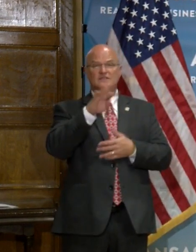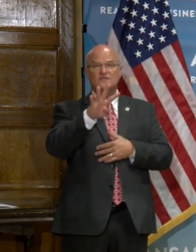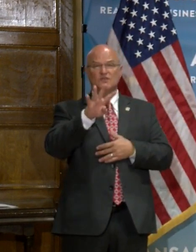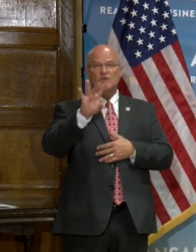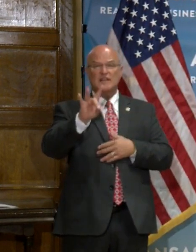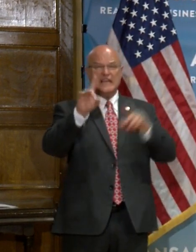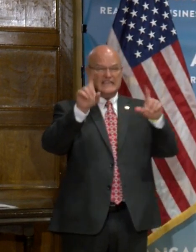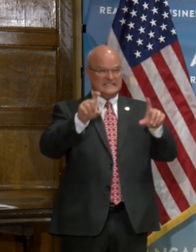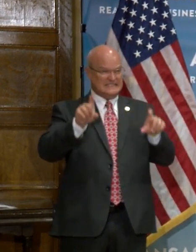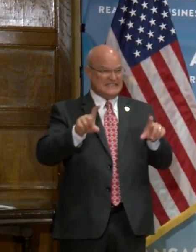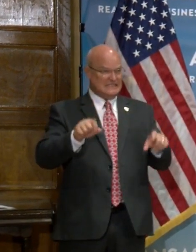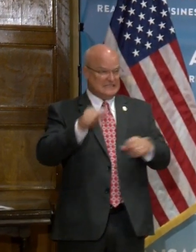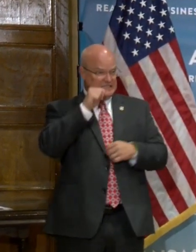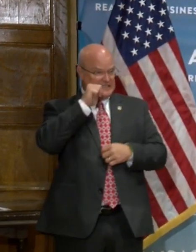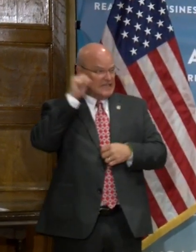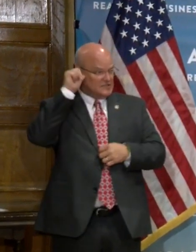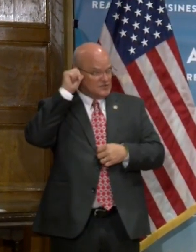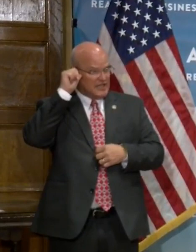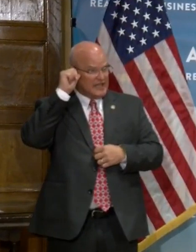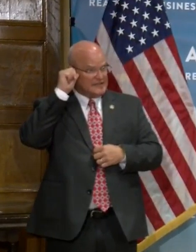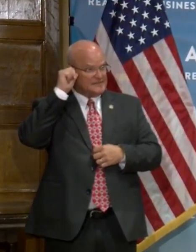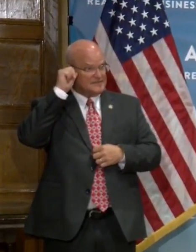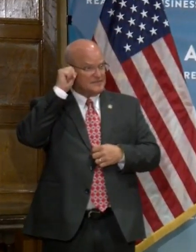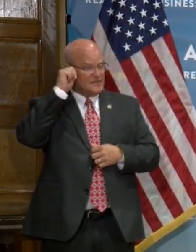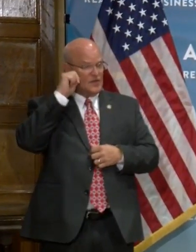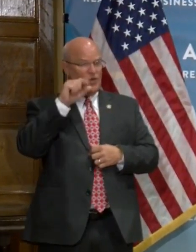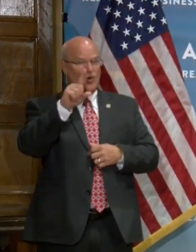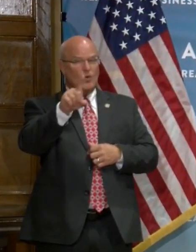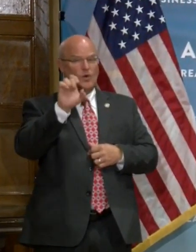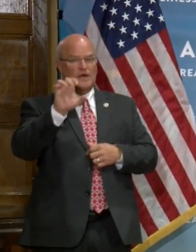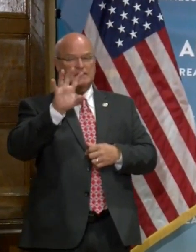4,048 tested yesterday,